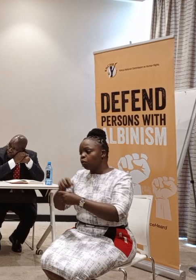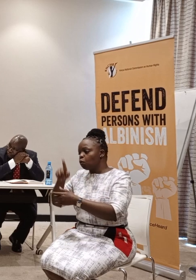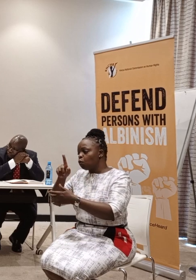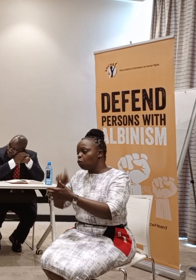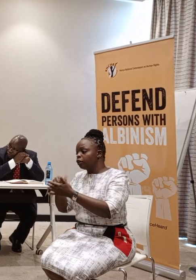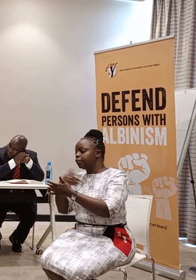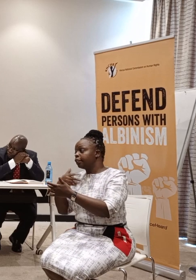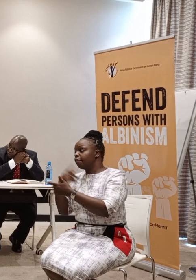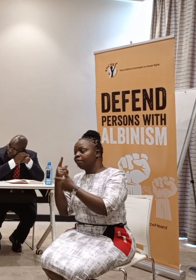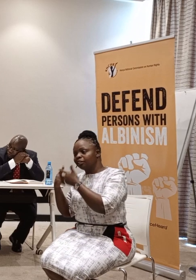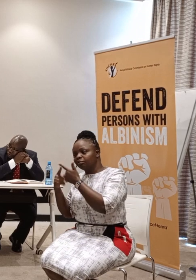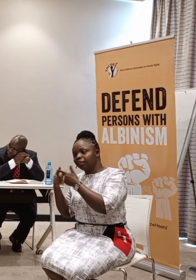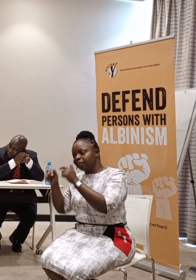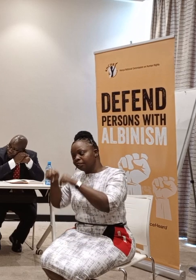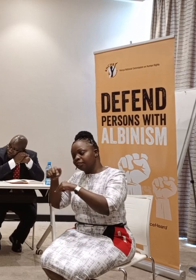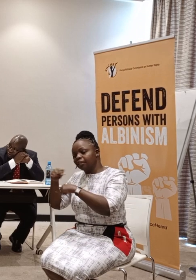year,